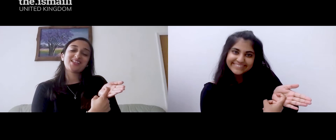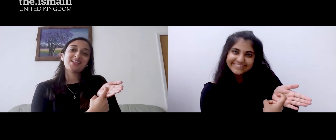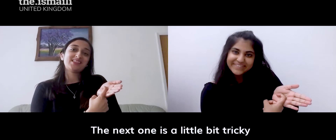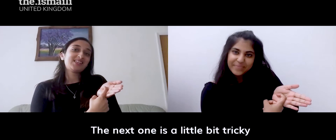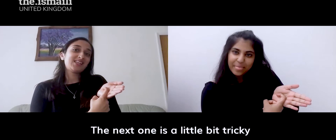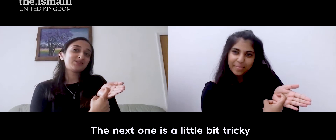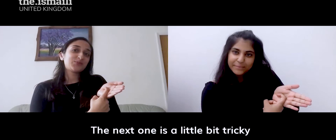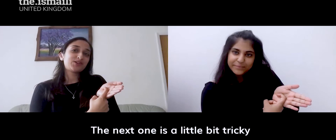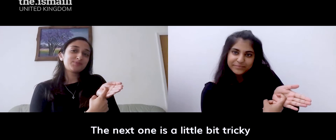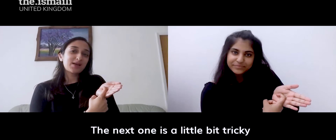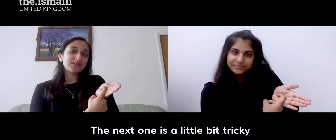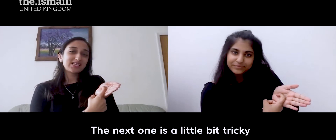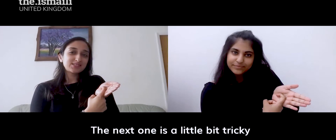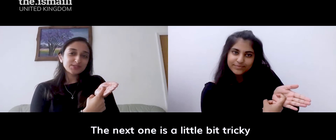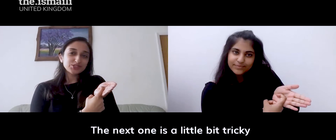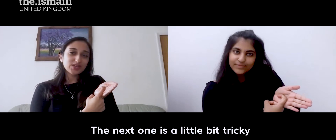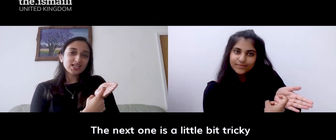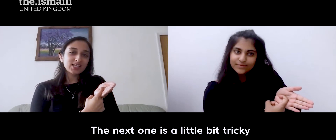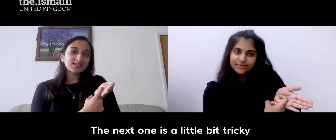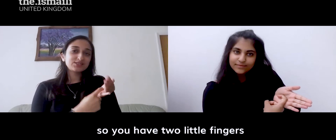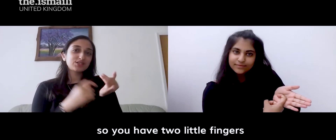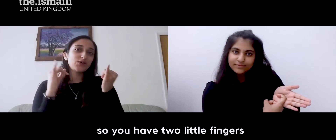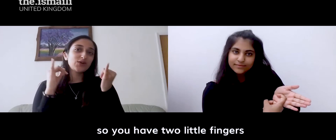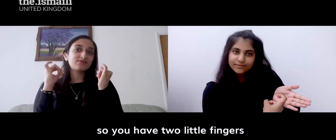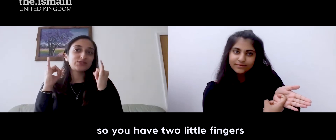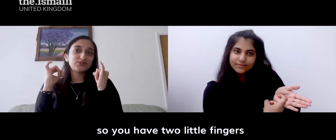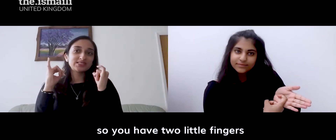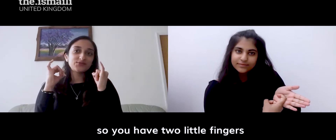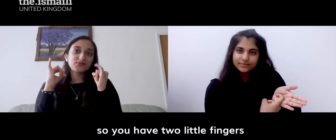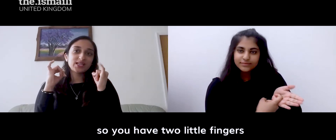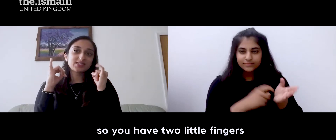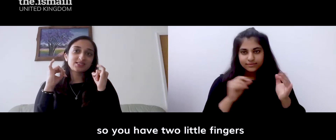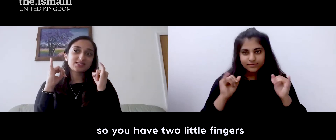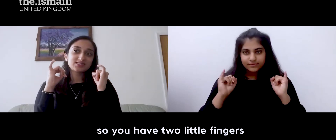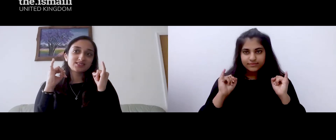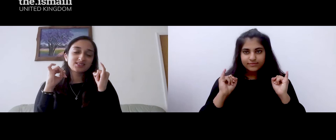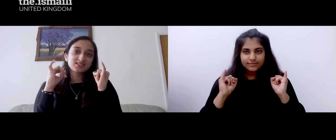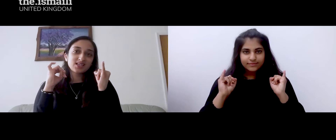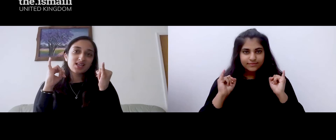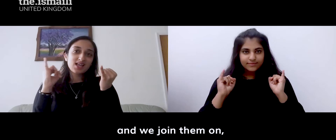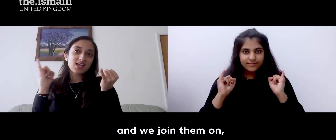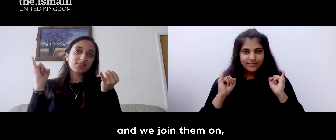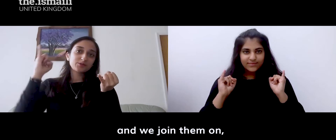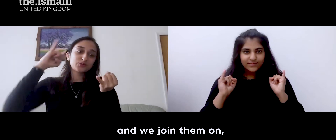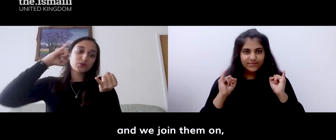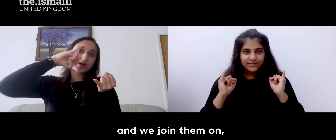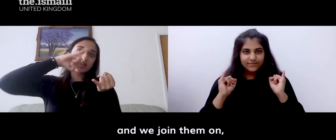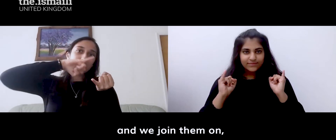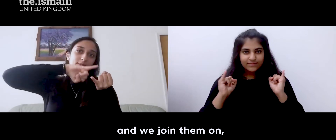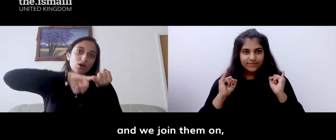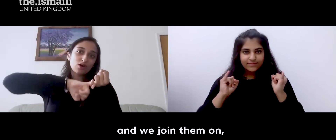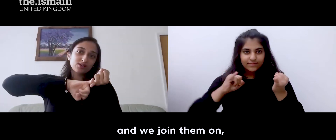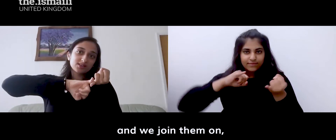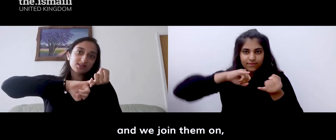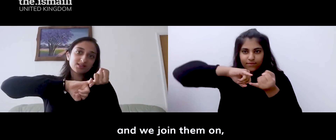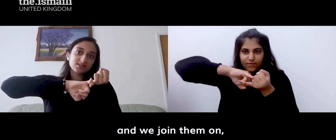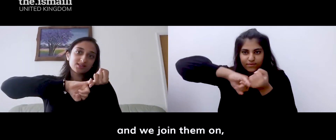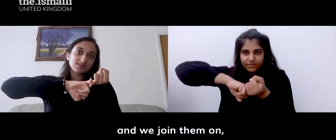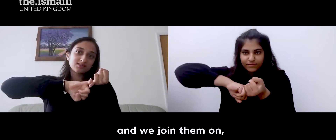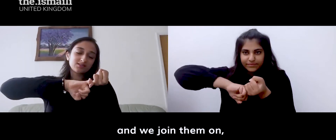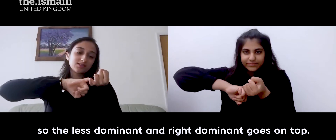R. The next one might be a little bit tricky. Then you have 2 little fingers. And I'm drawing them